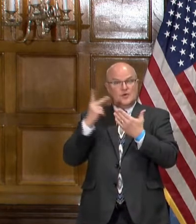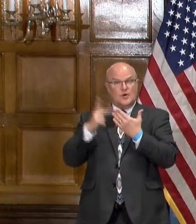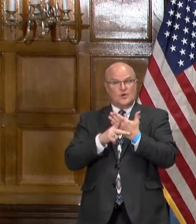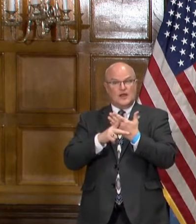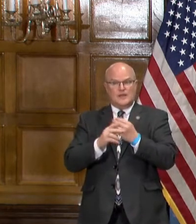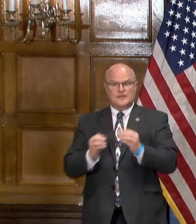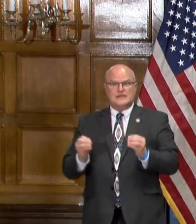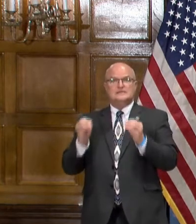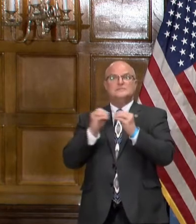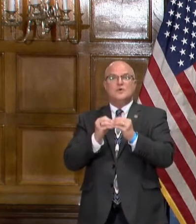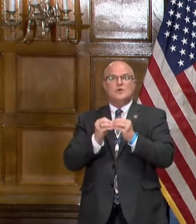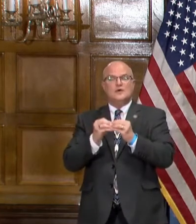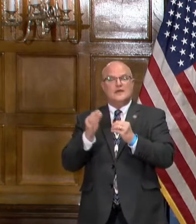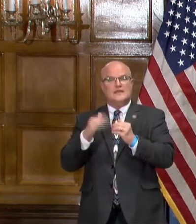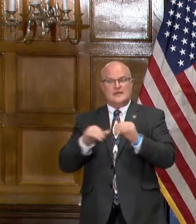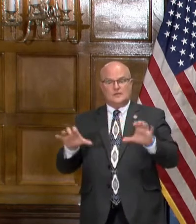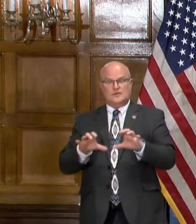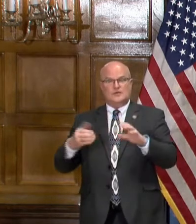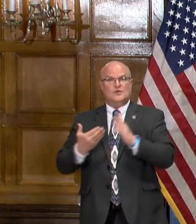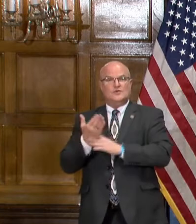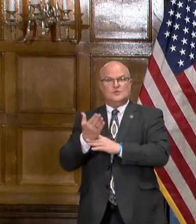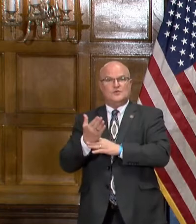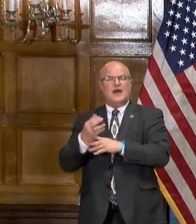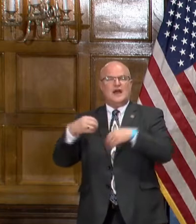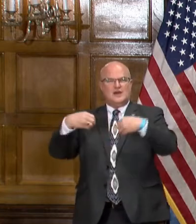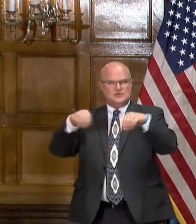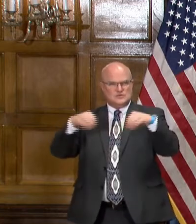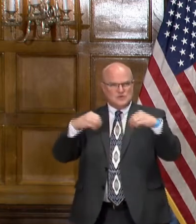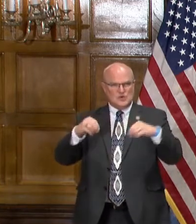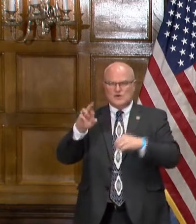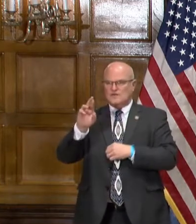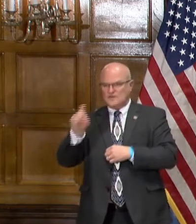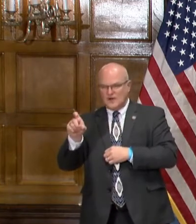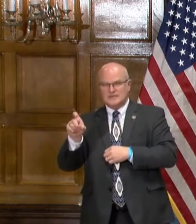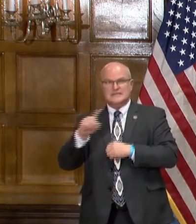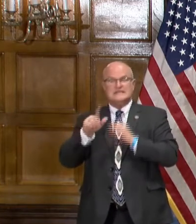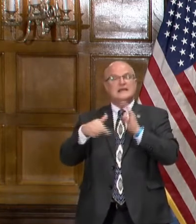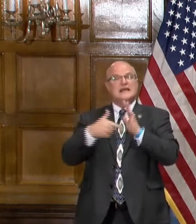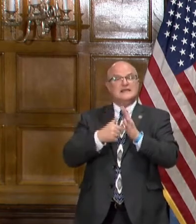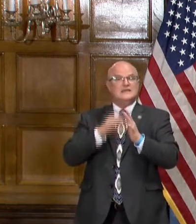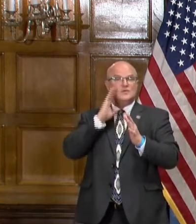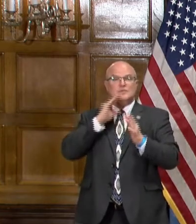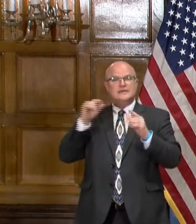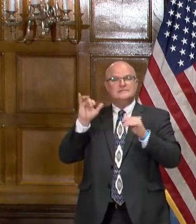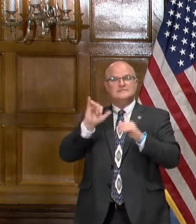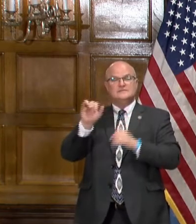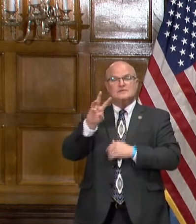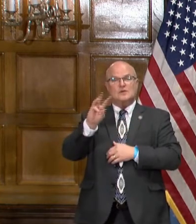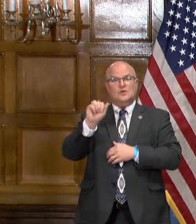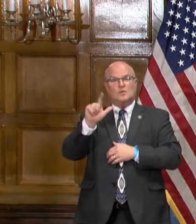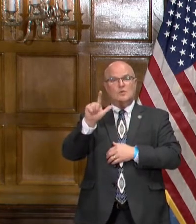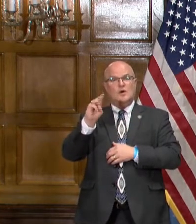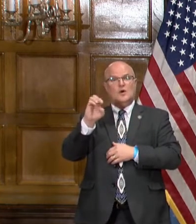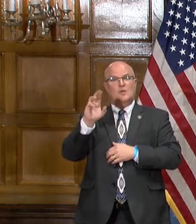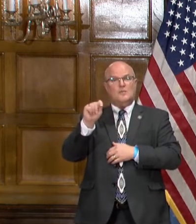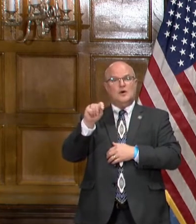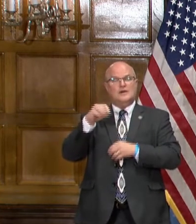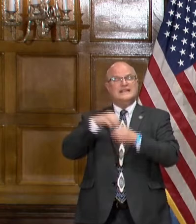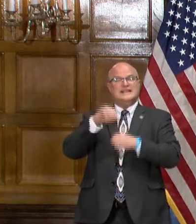and above what we do through our retail community pharmacies. This will be through Walmart in 58